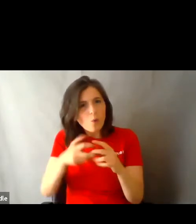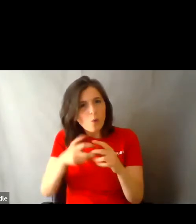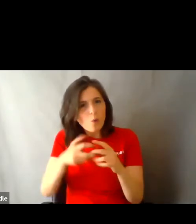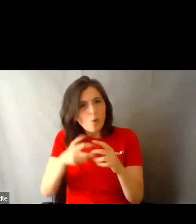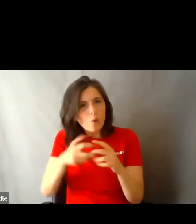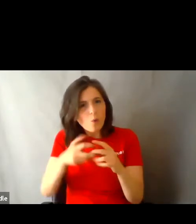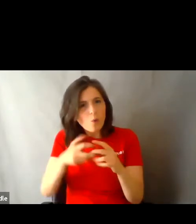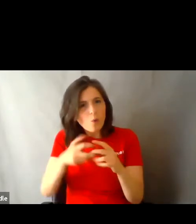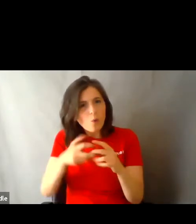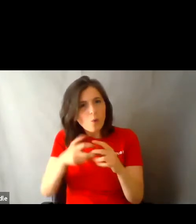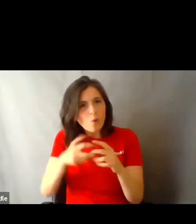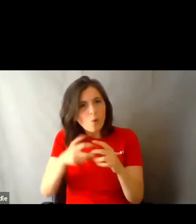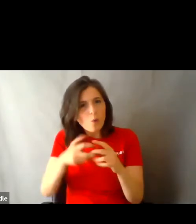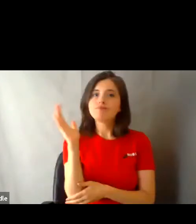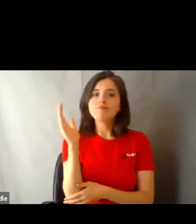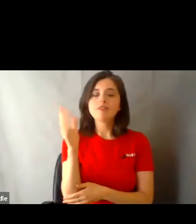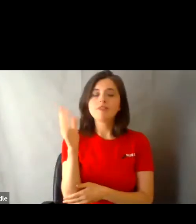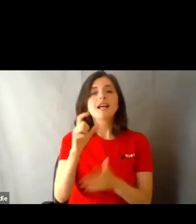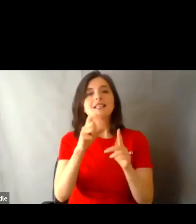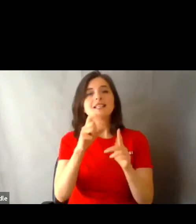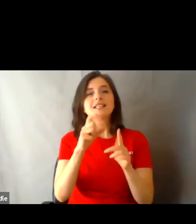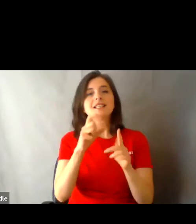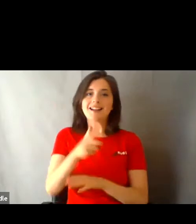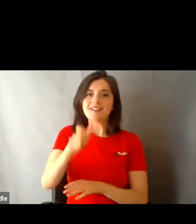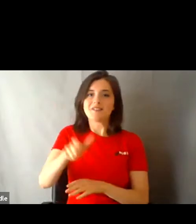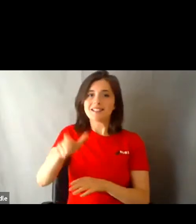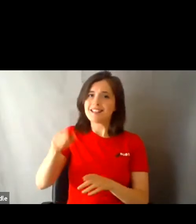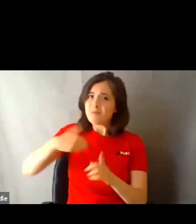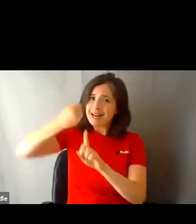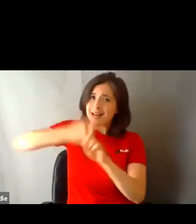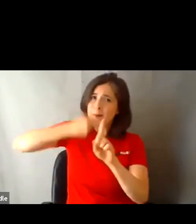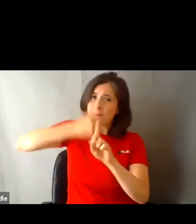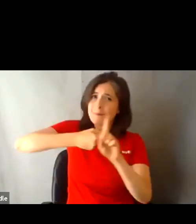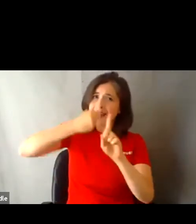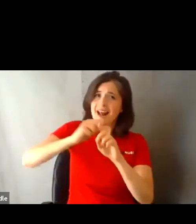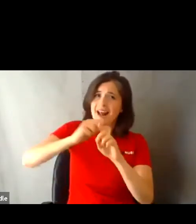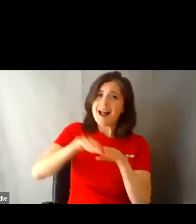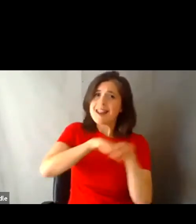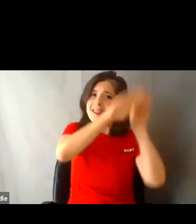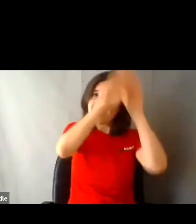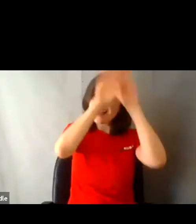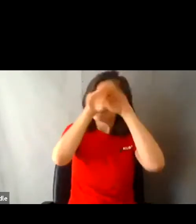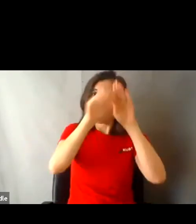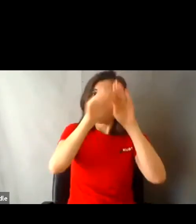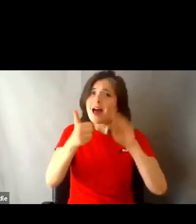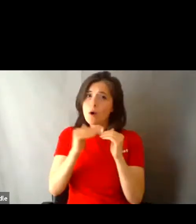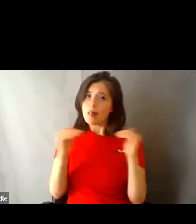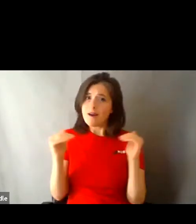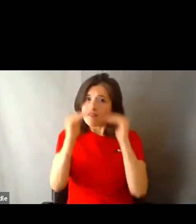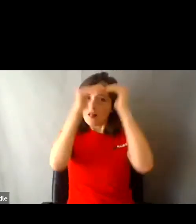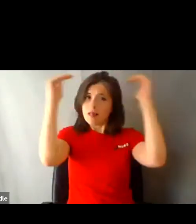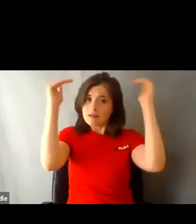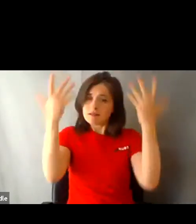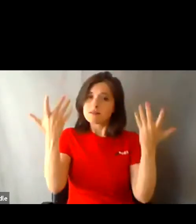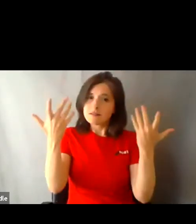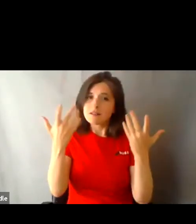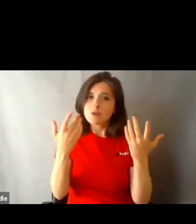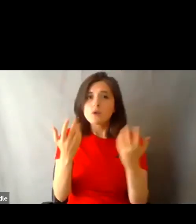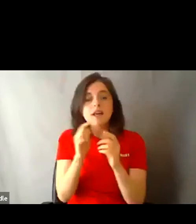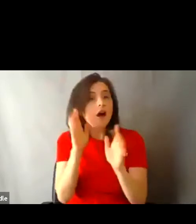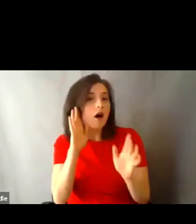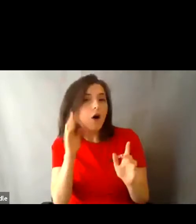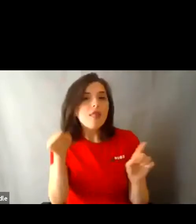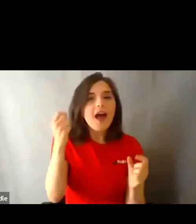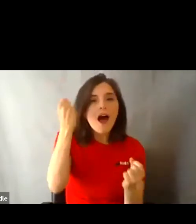have campaigned at both national and local levels, and about their ideas for how we take the